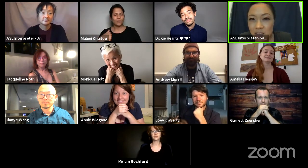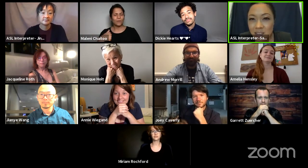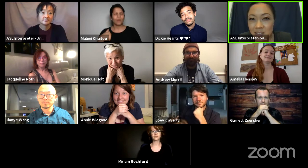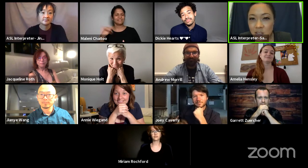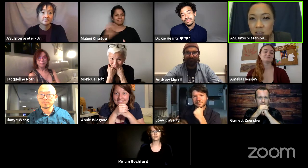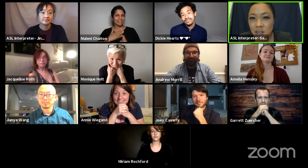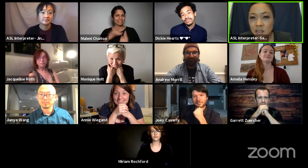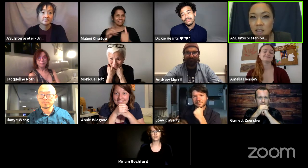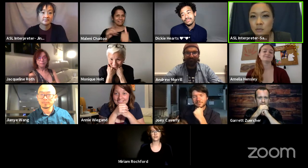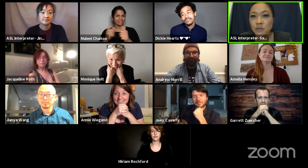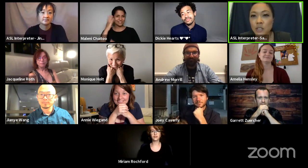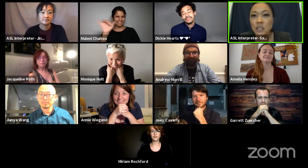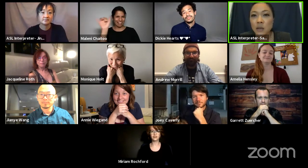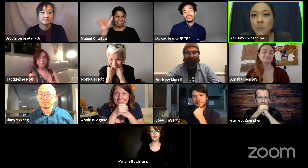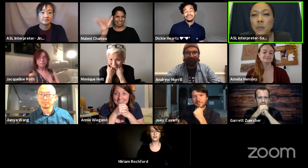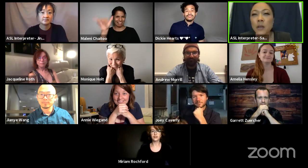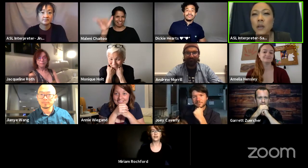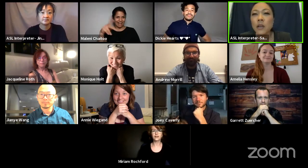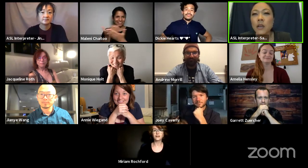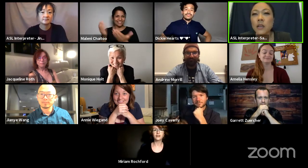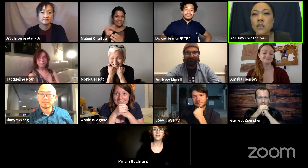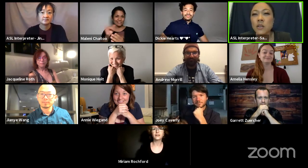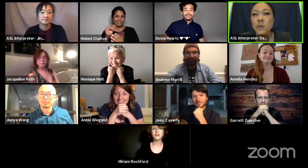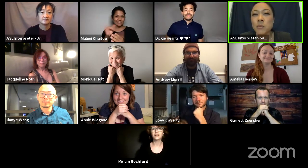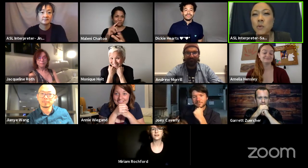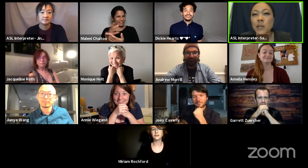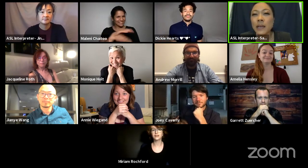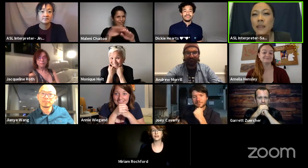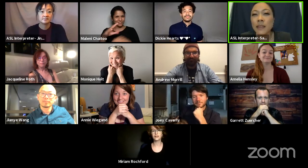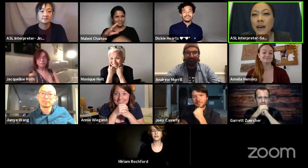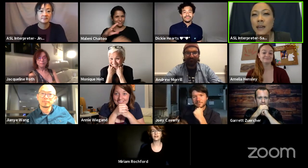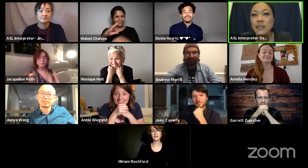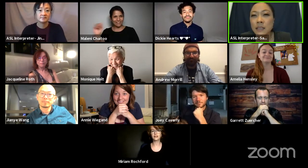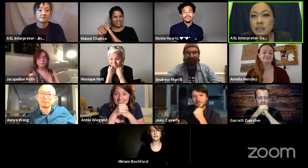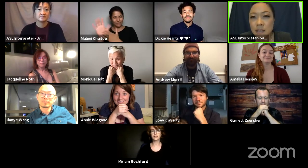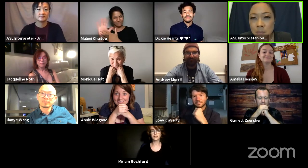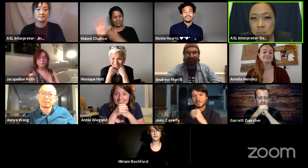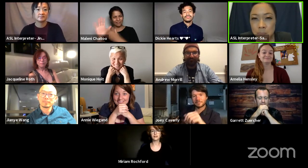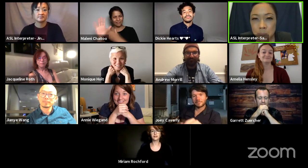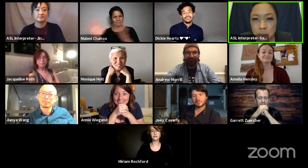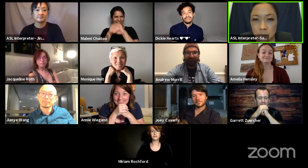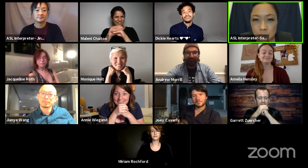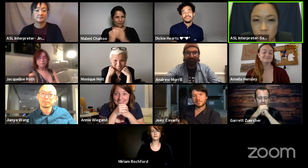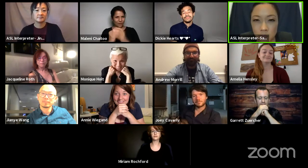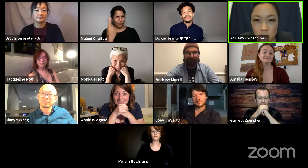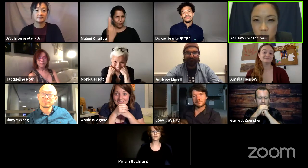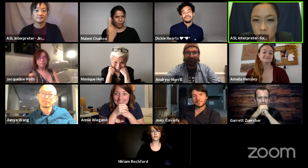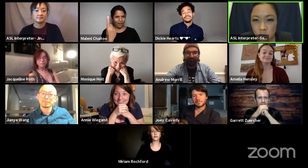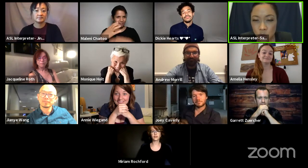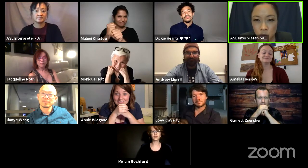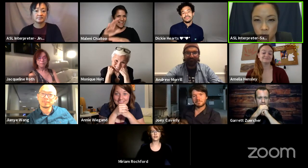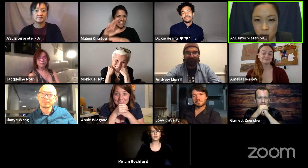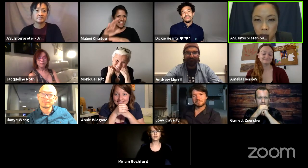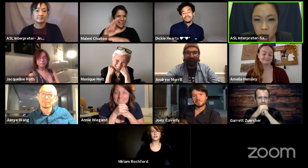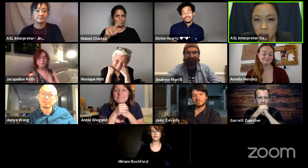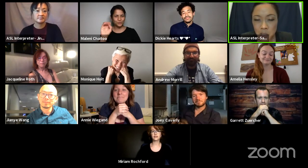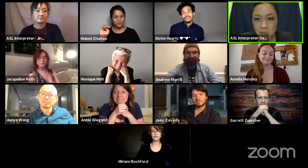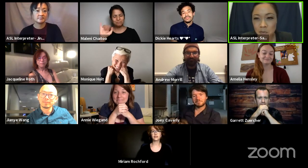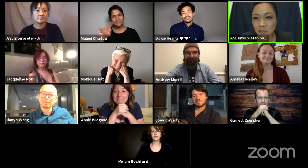It's kind of freezing up, but so it was more like that. Just these short moments of, you